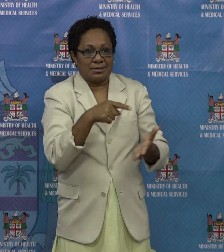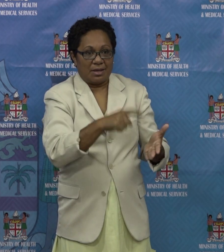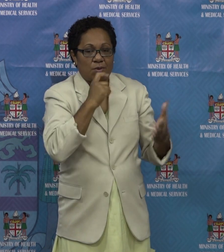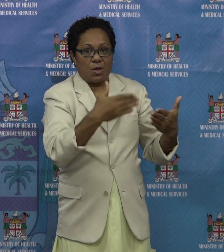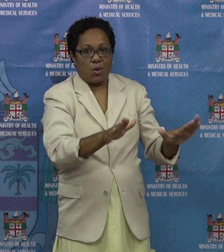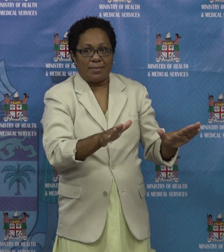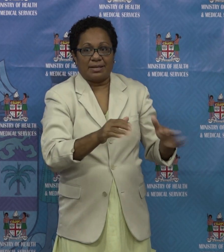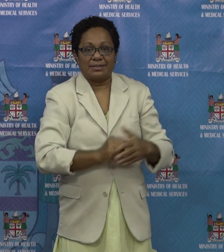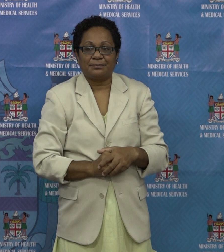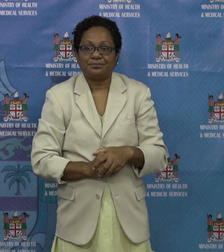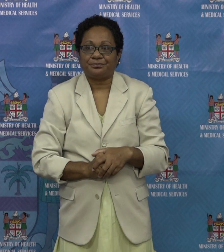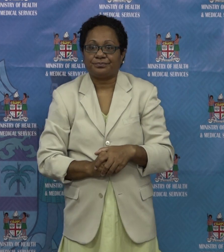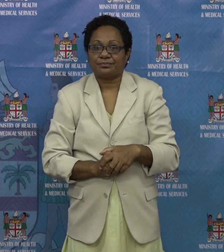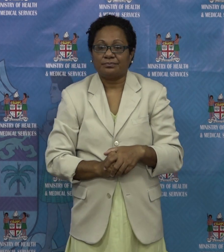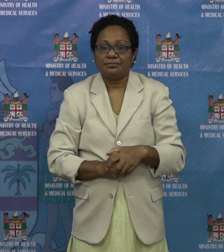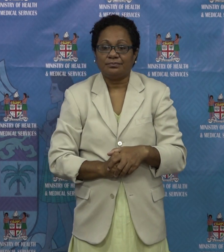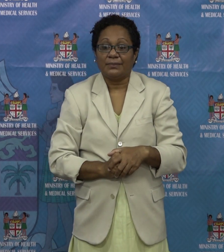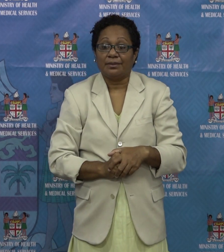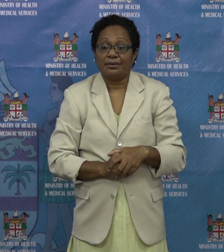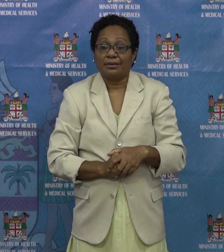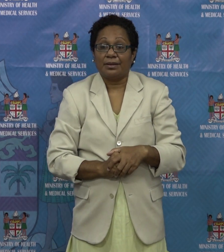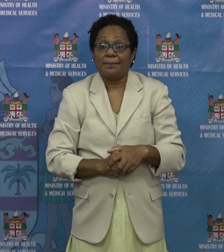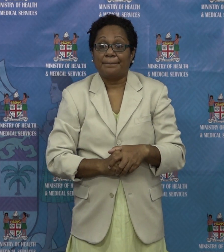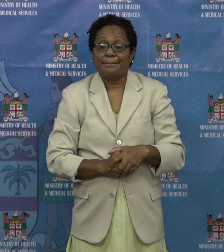advice we got is that this is not